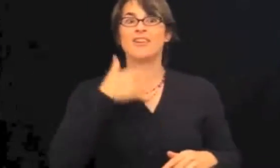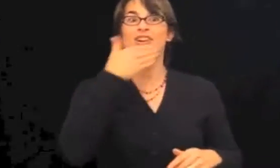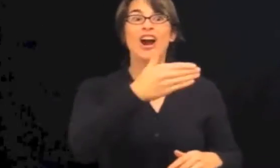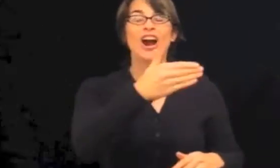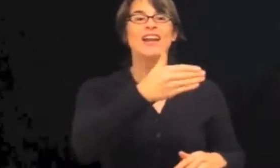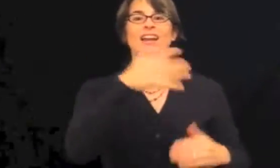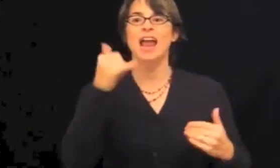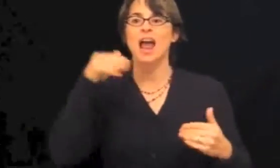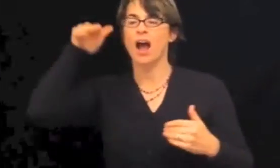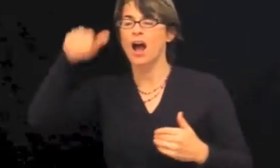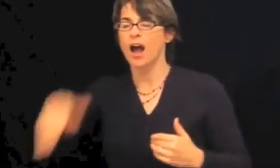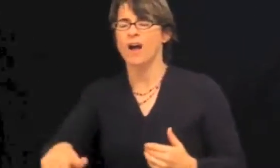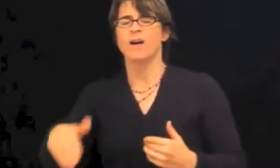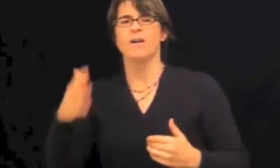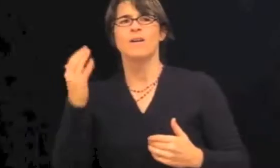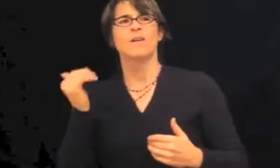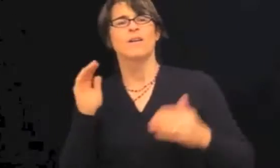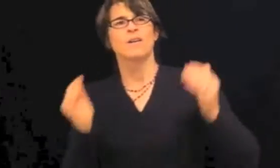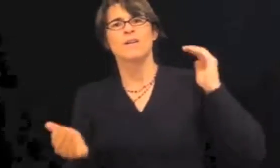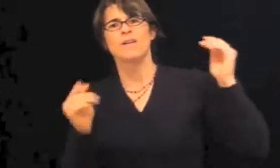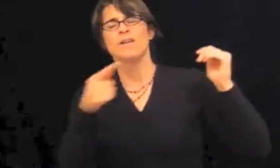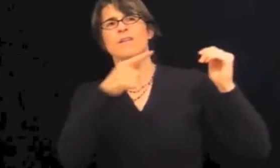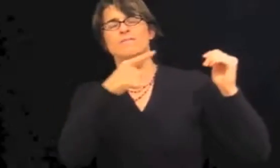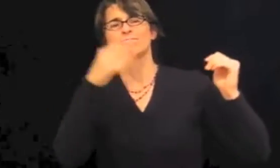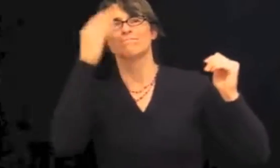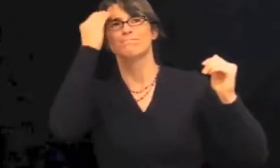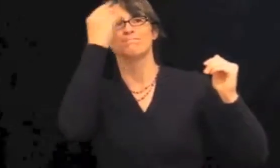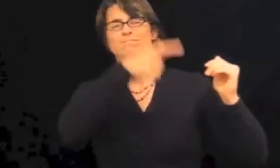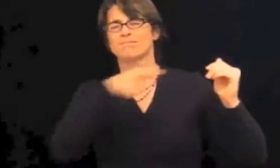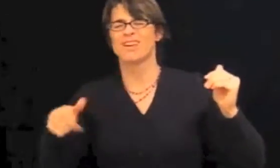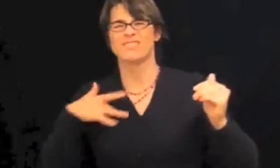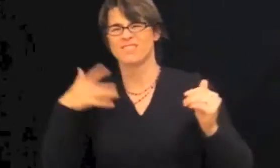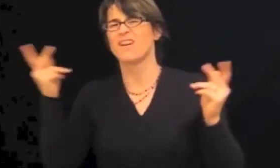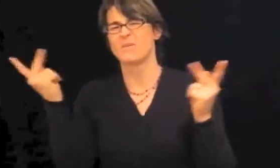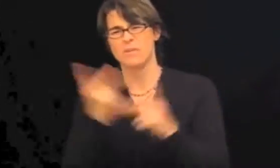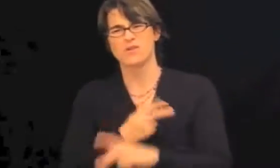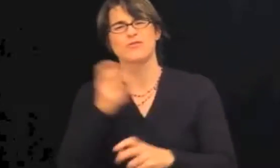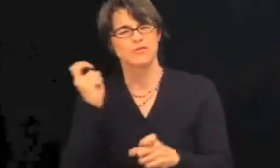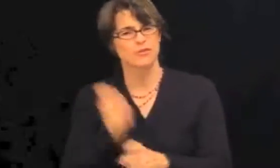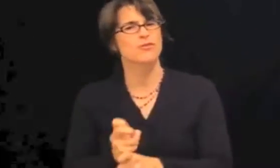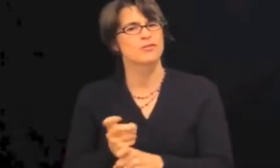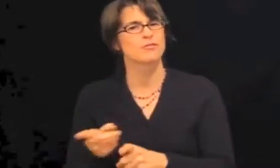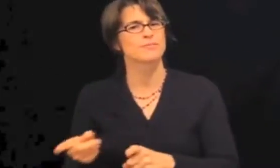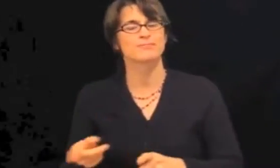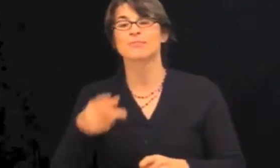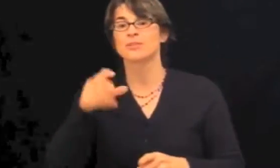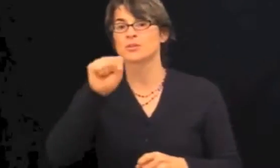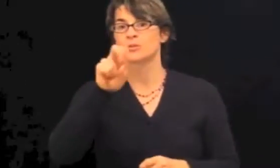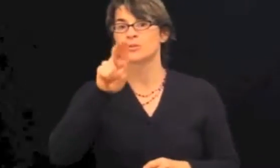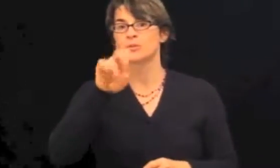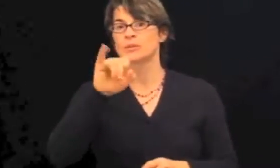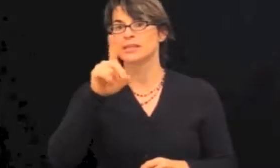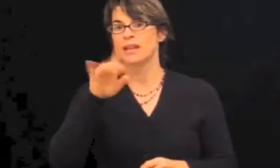Why is that? It's because they recently had a high mood swing and now their mood swing has